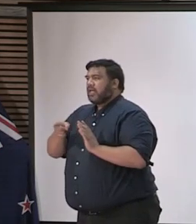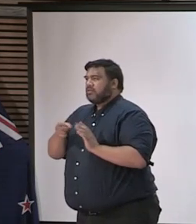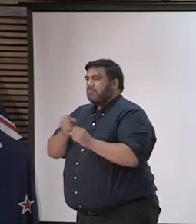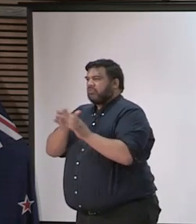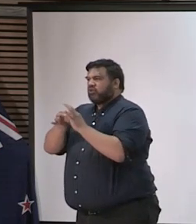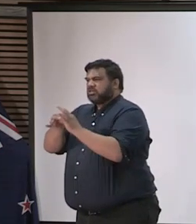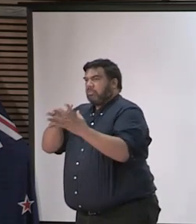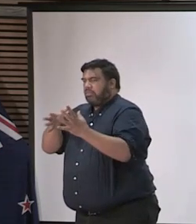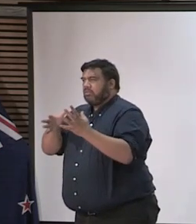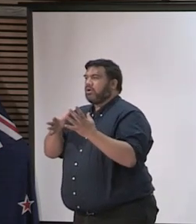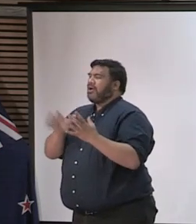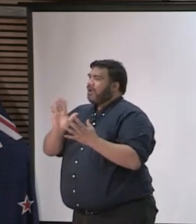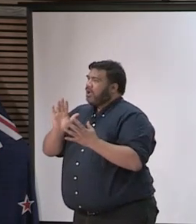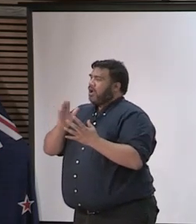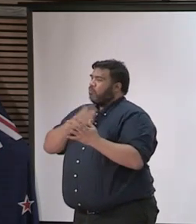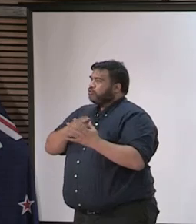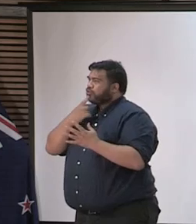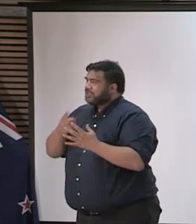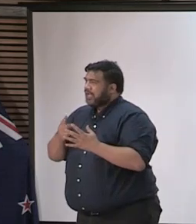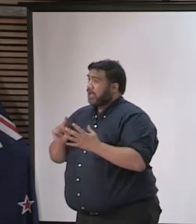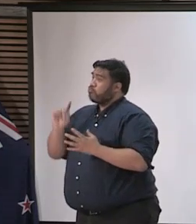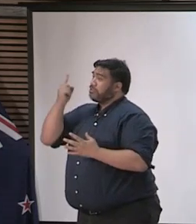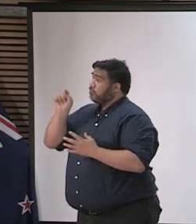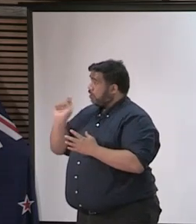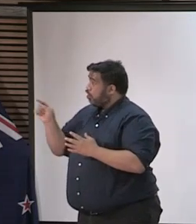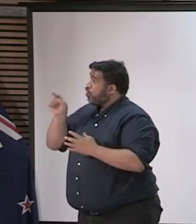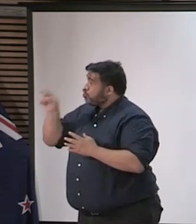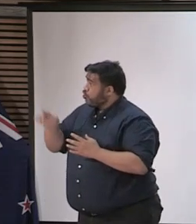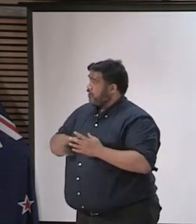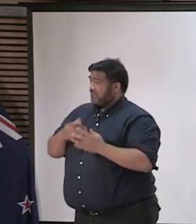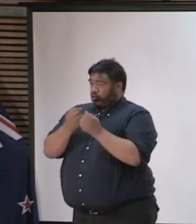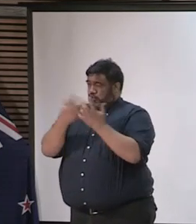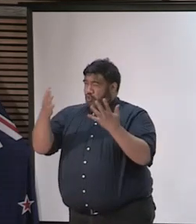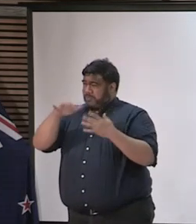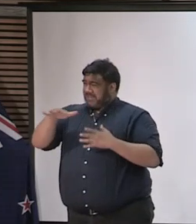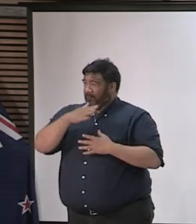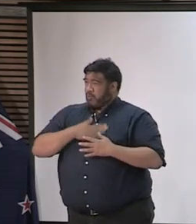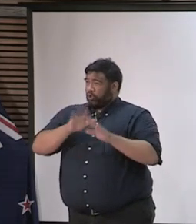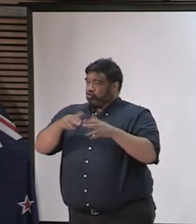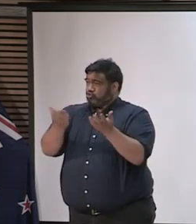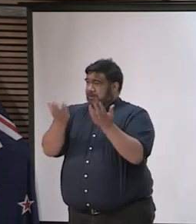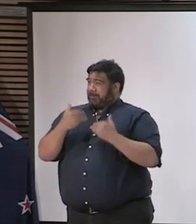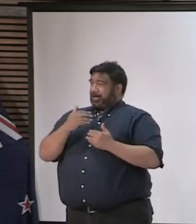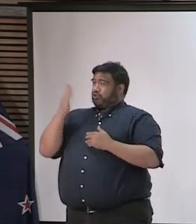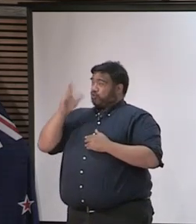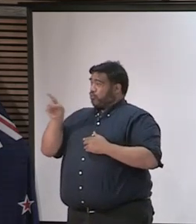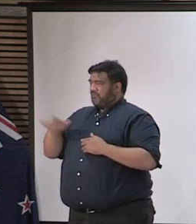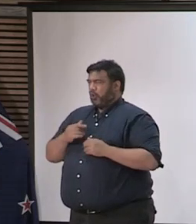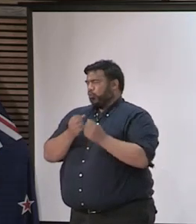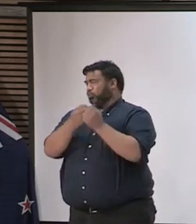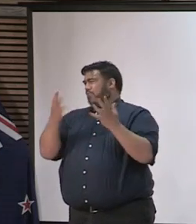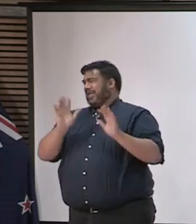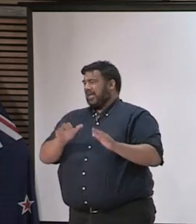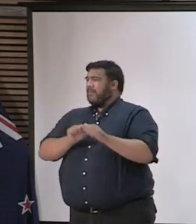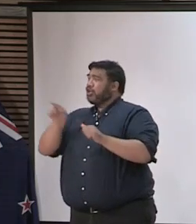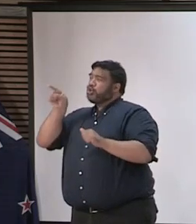my message to them is, if you're concerned that too many of your families are putting their hand up and saying we're sending our kids to school or to early learning, talk